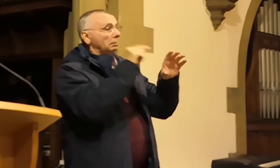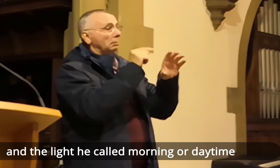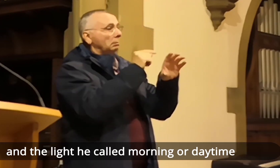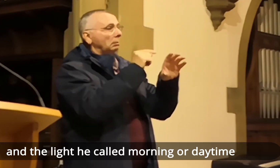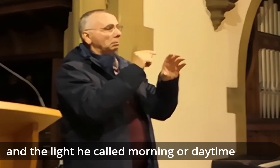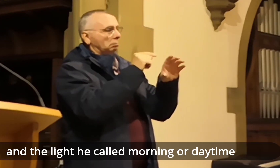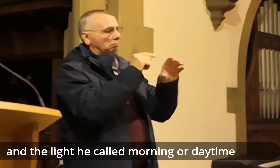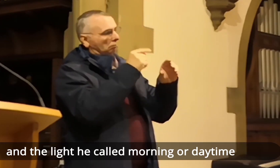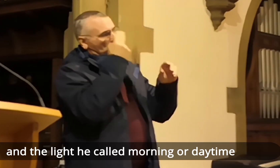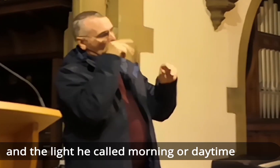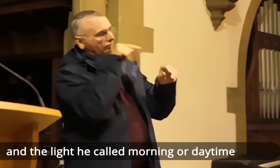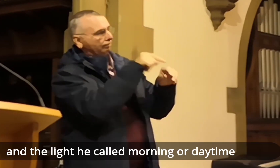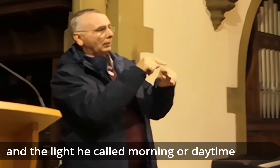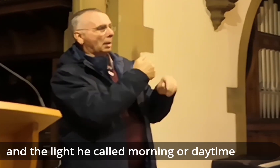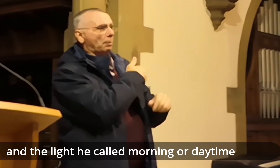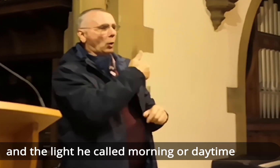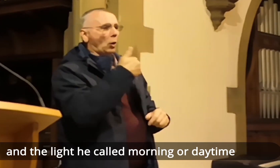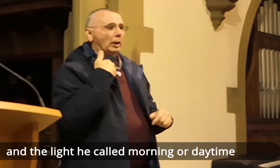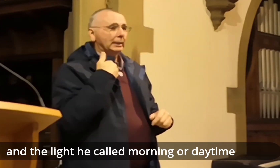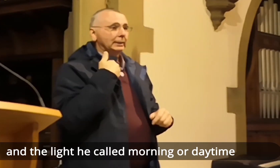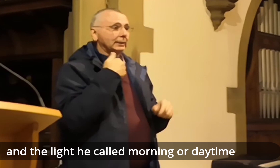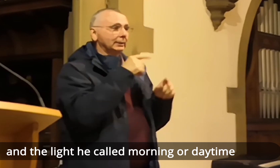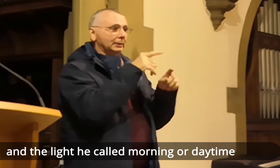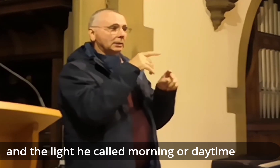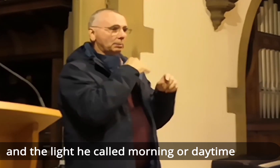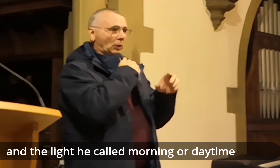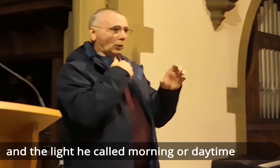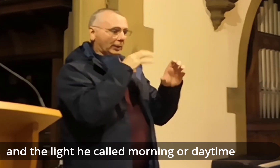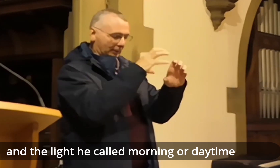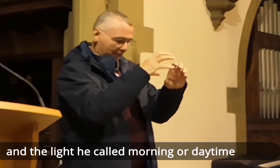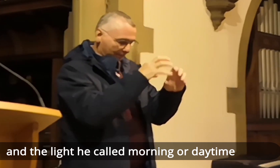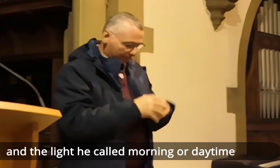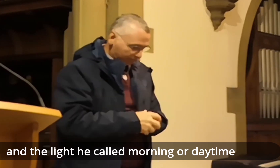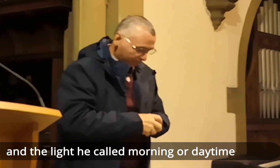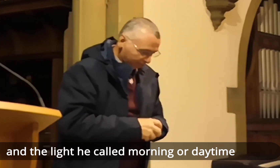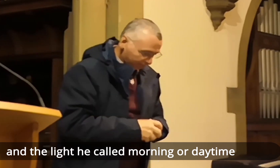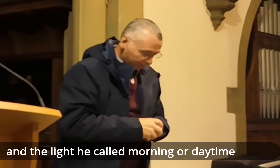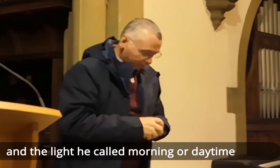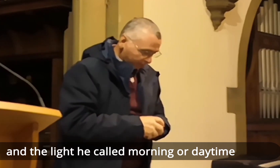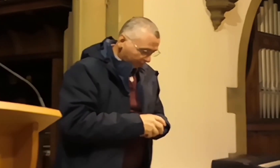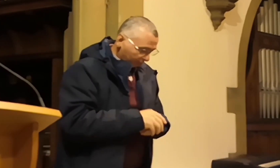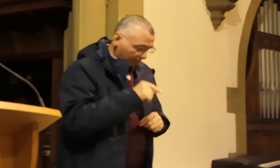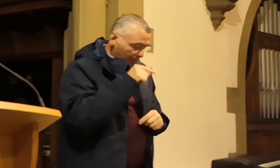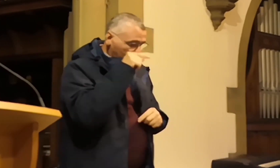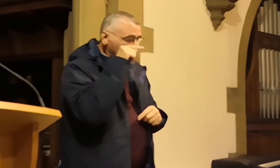And the light he called morning or daytime.